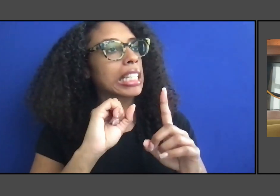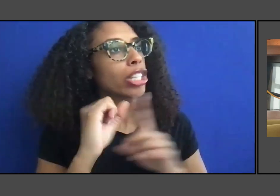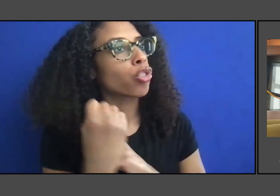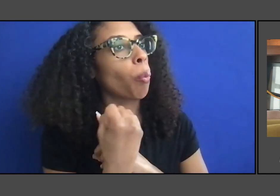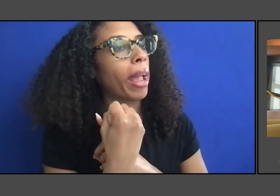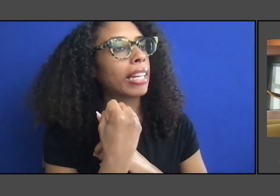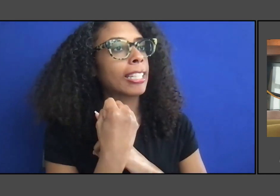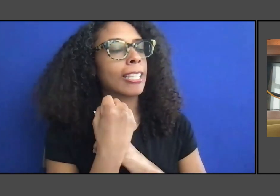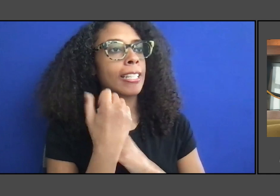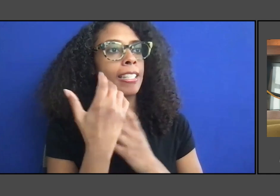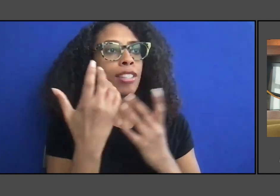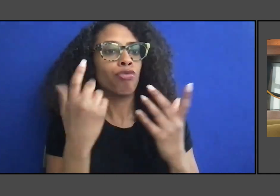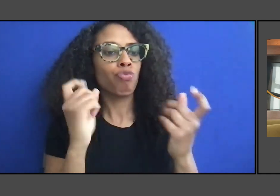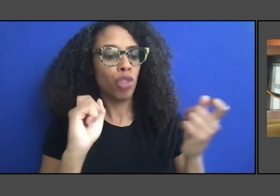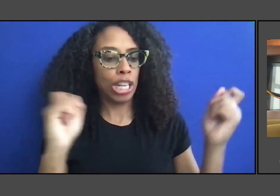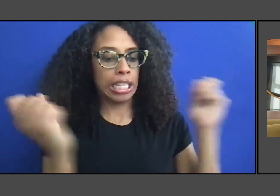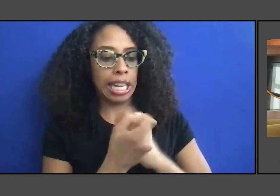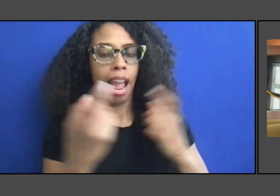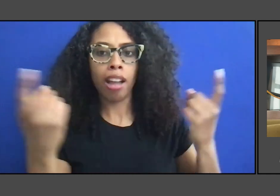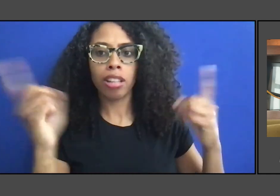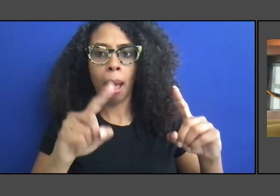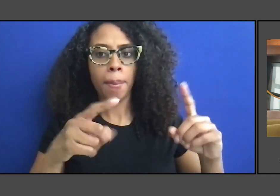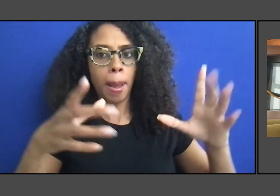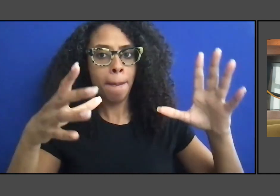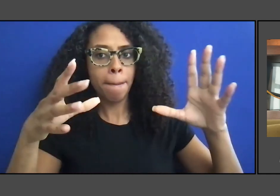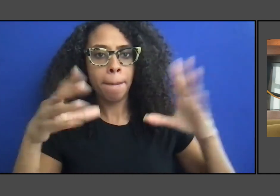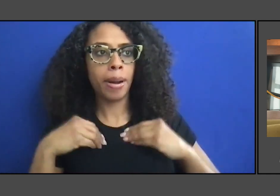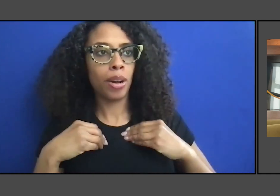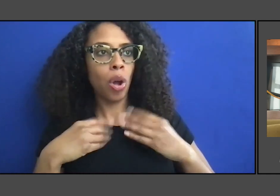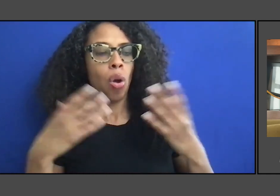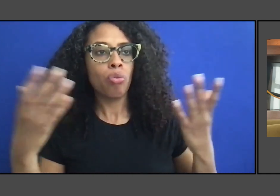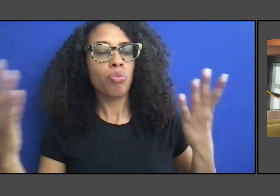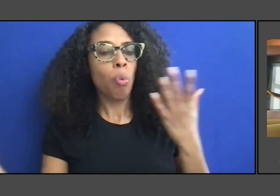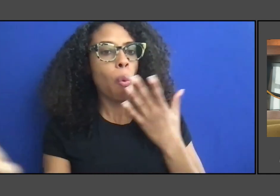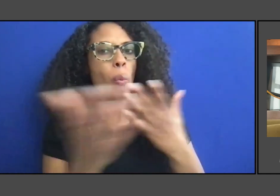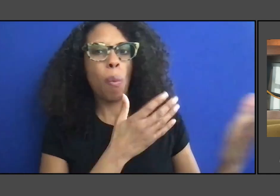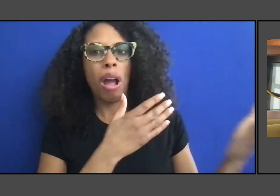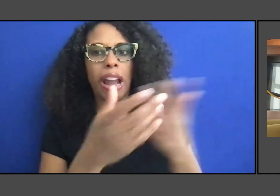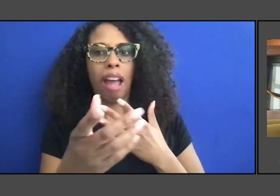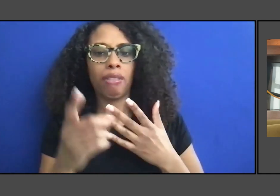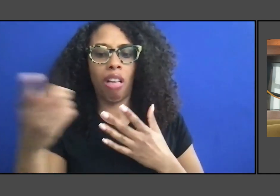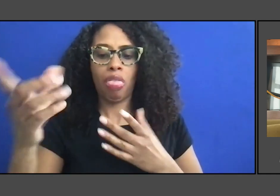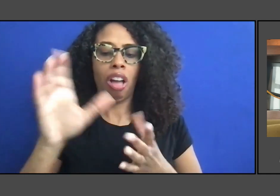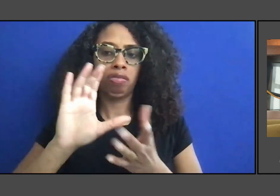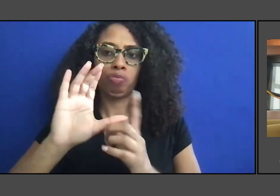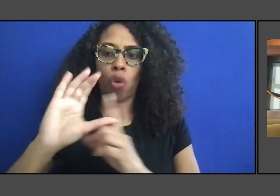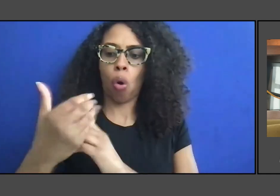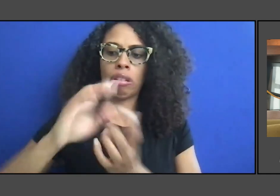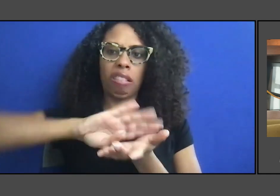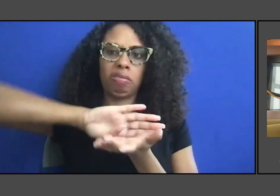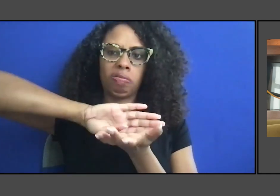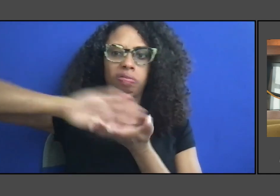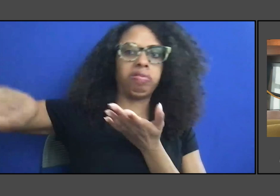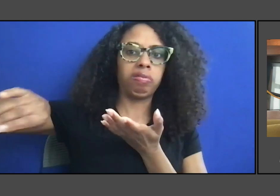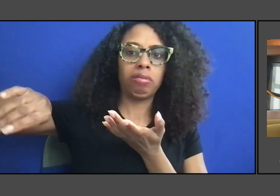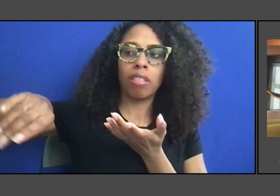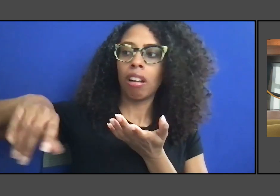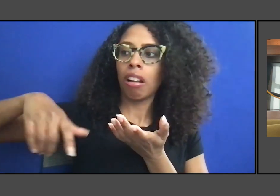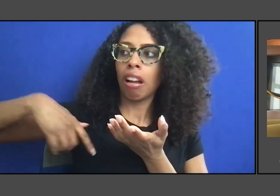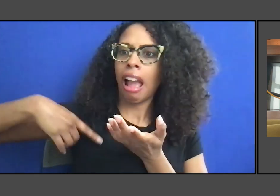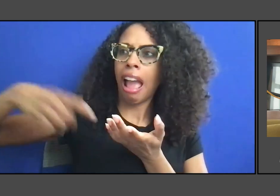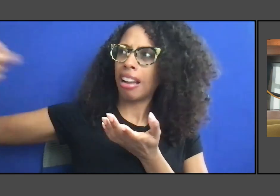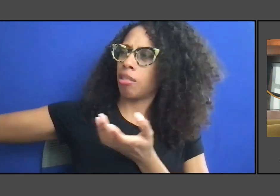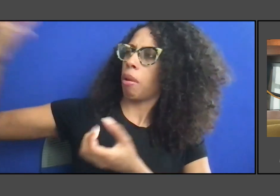whatever detritus is being thrown at you as scraps from the culture or from your socio-political environment,